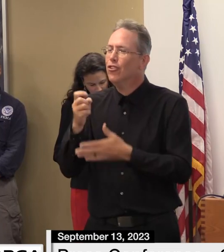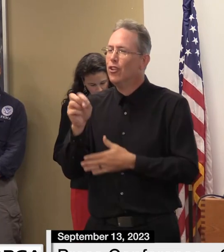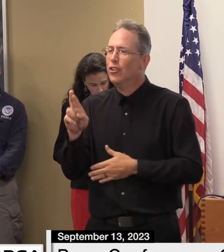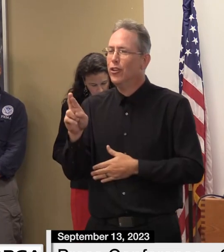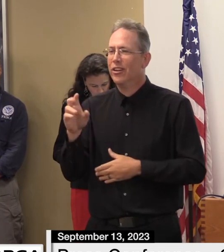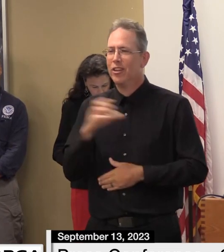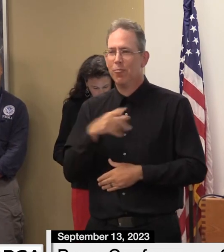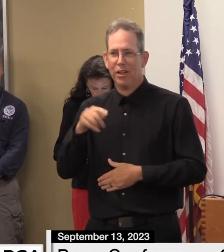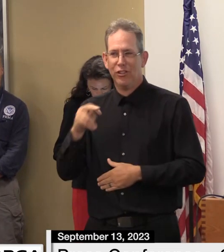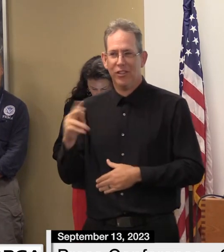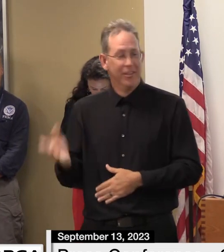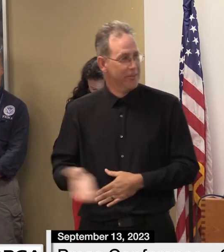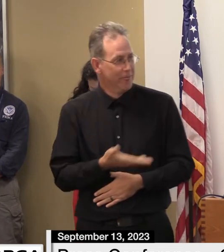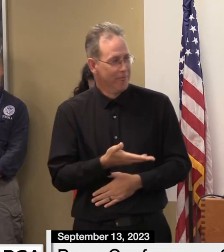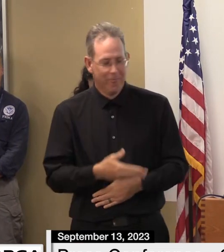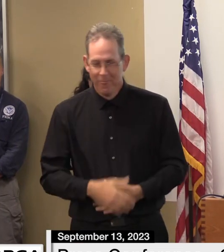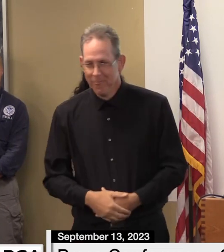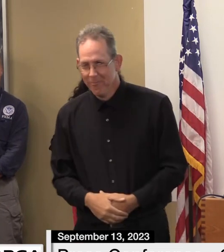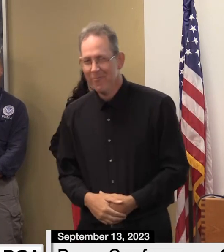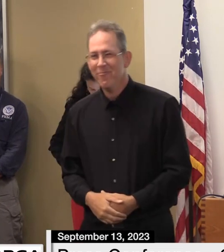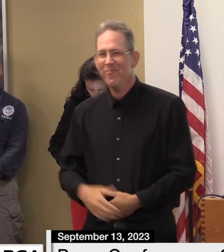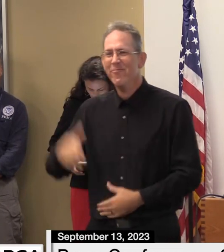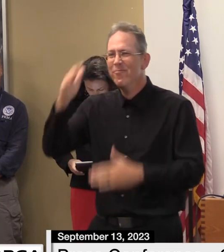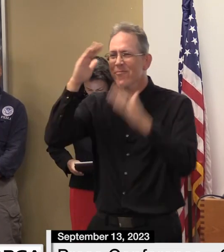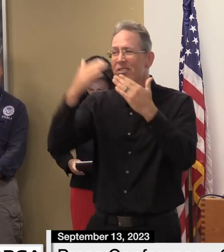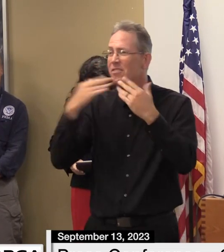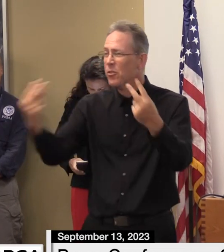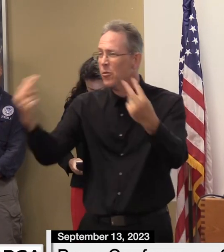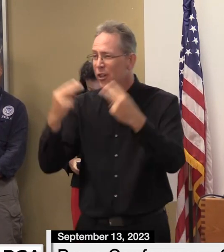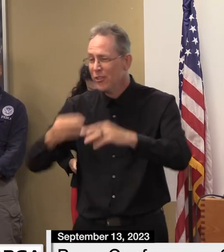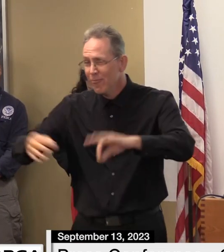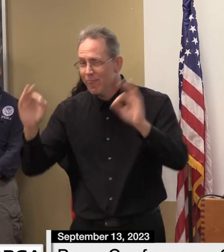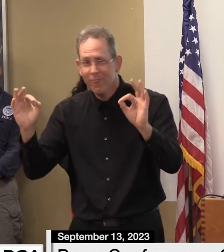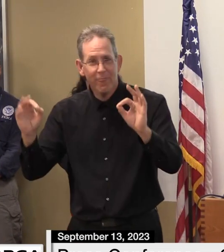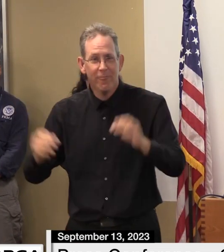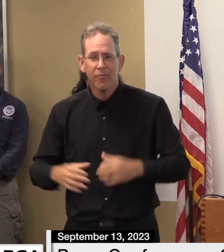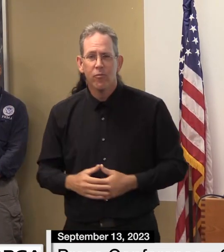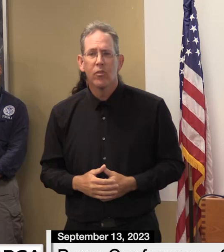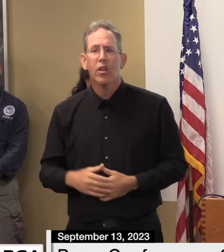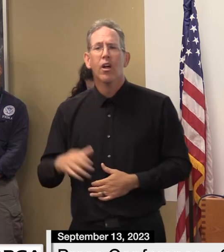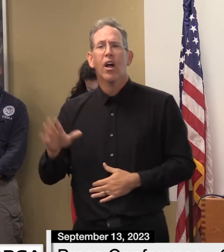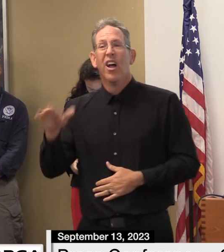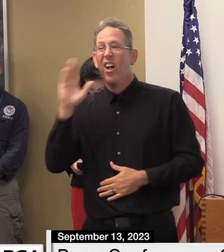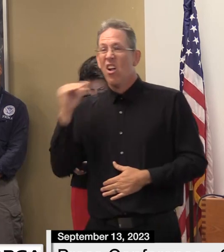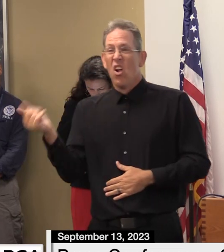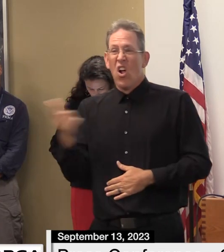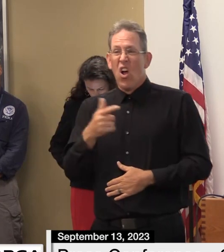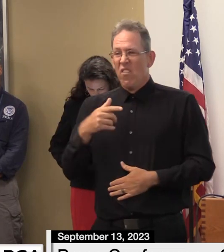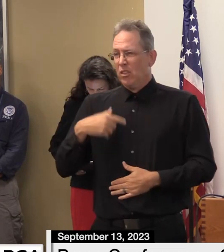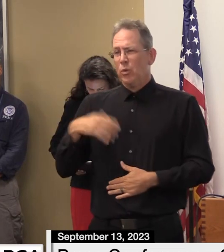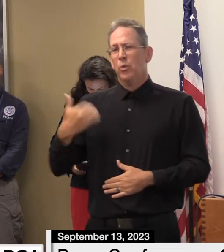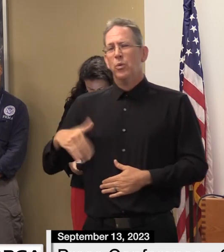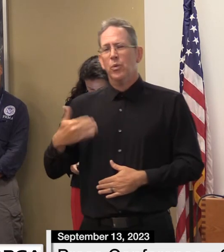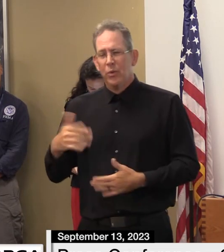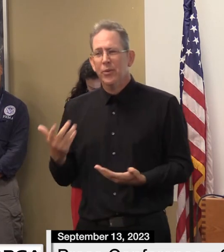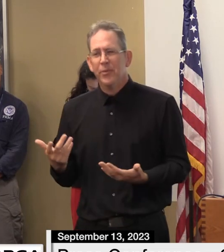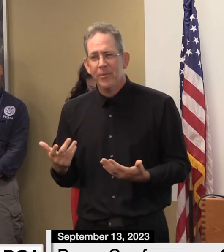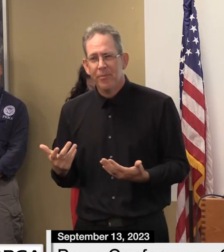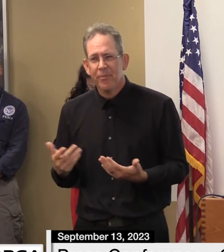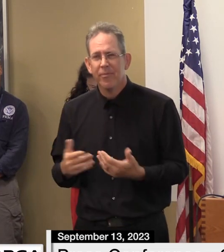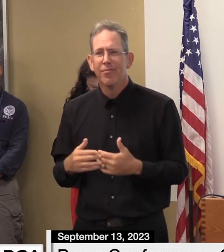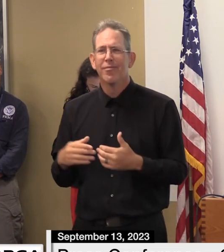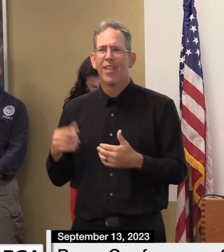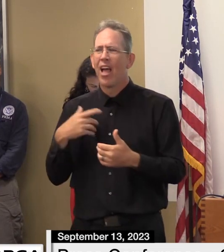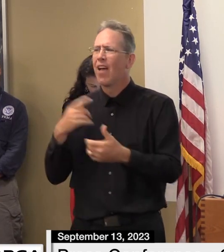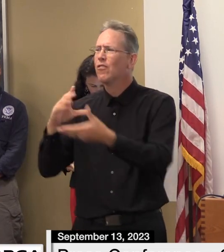Well, thank you, everybody, and thank you for being here this morning. You know, I think all of us in the room have a story to tell